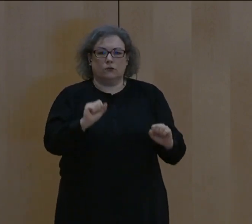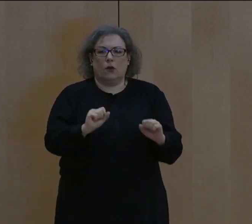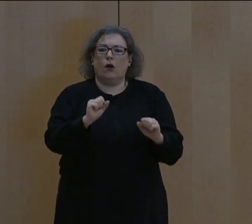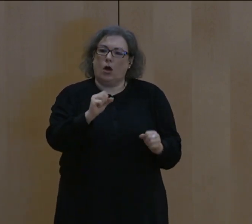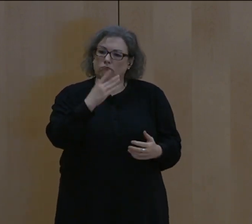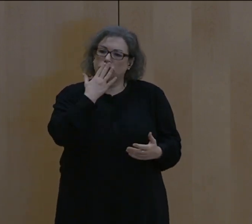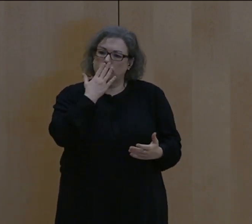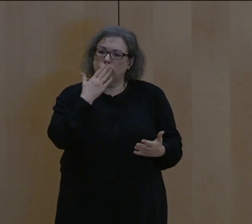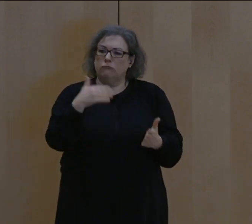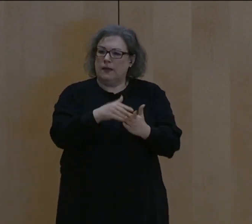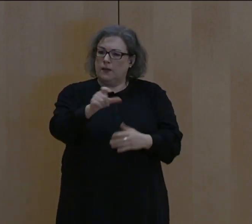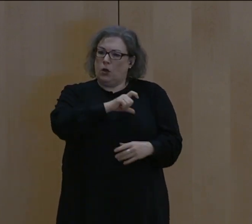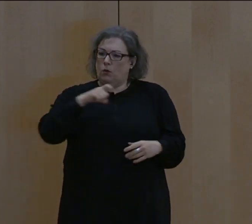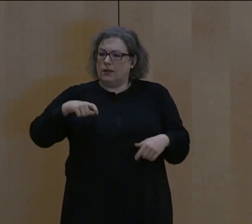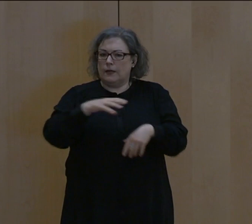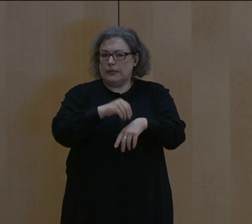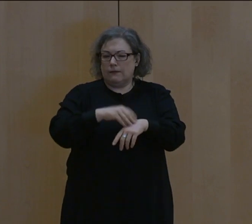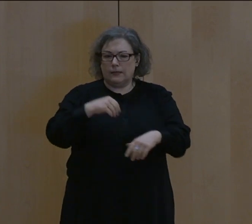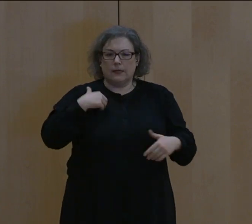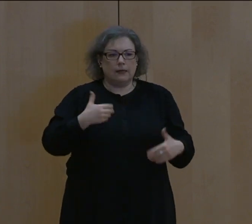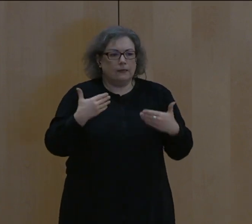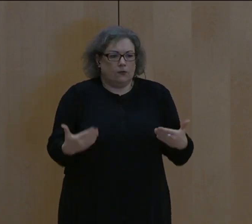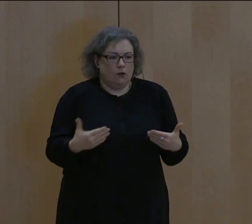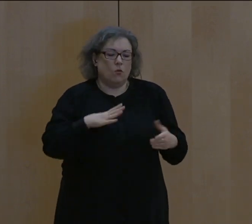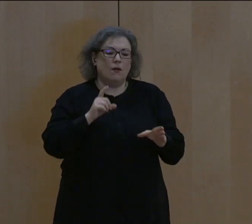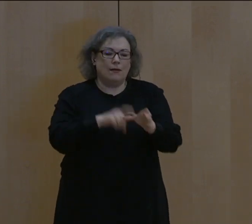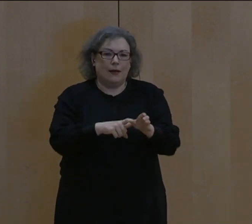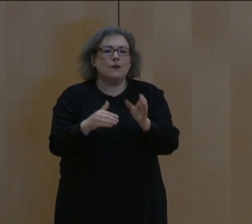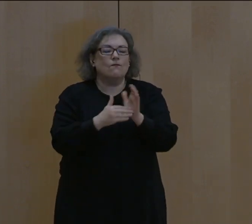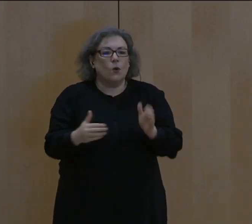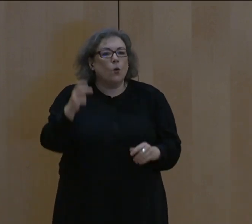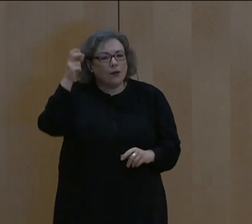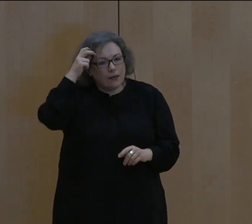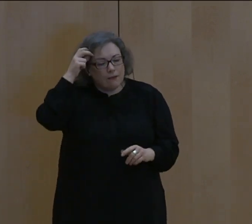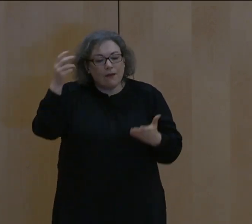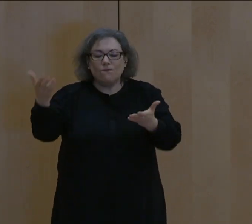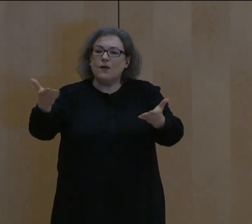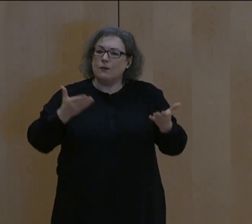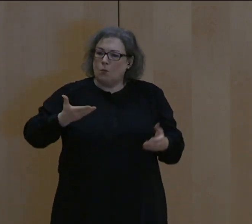link from Kiev today. Welcome, Mr. President.